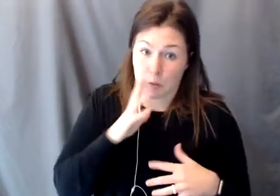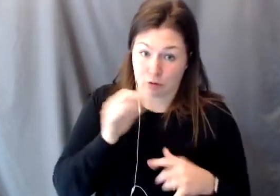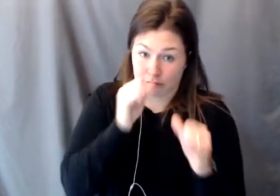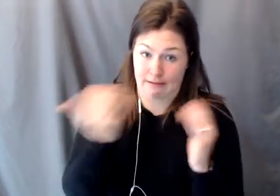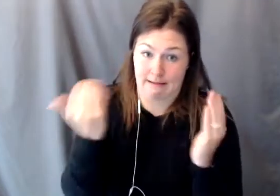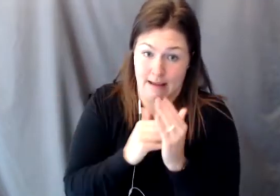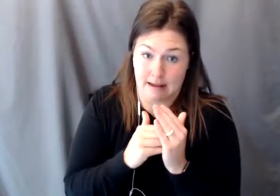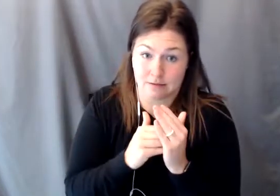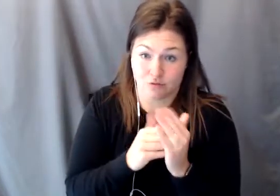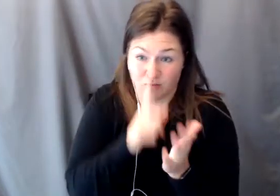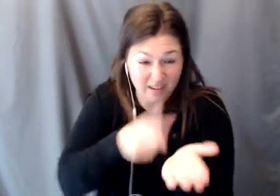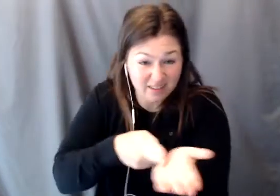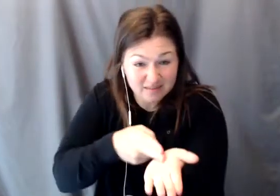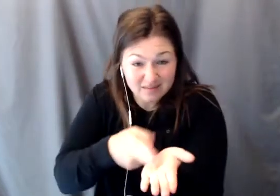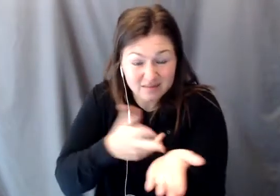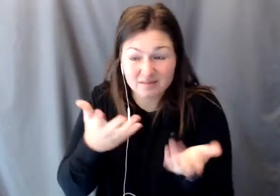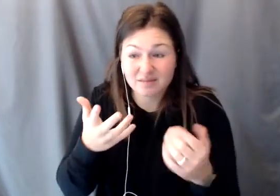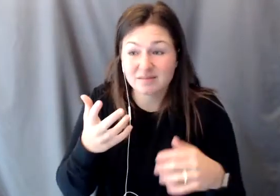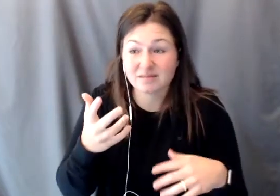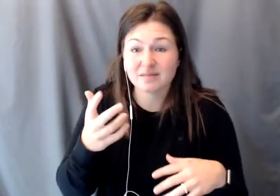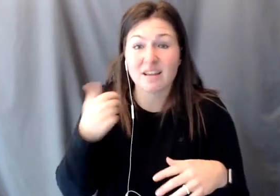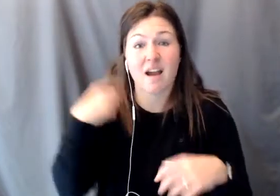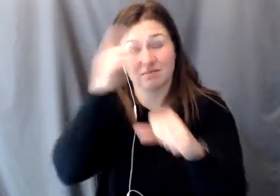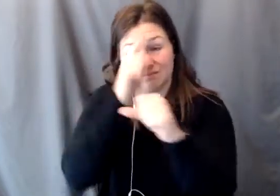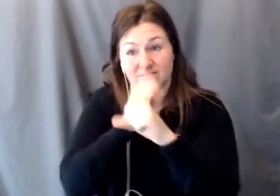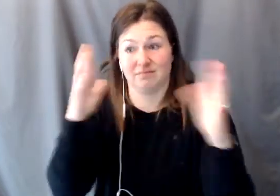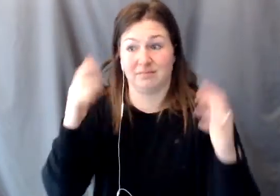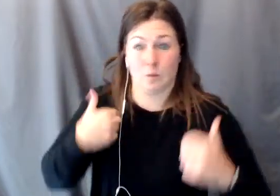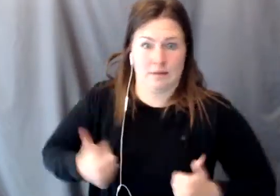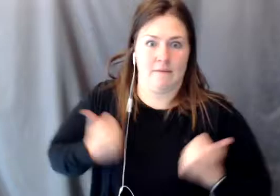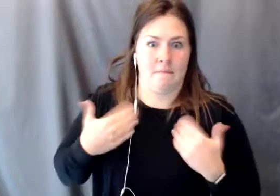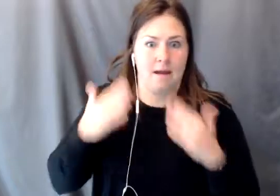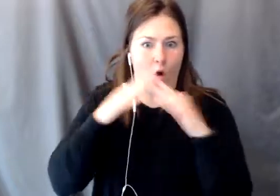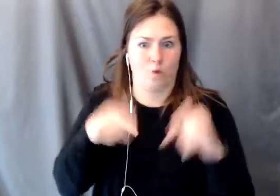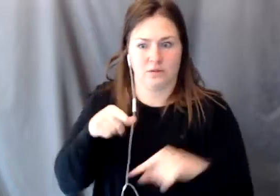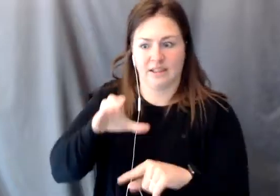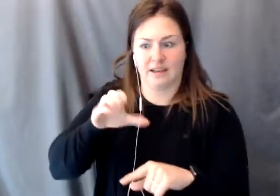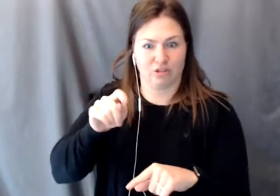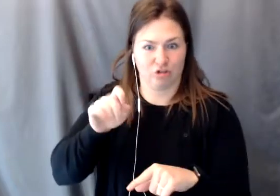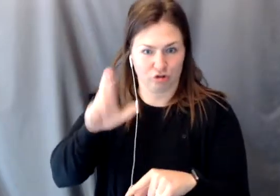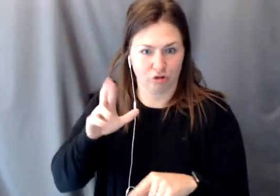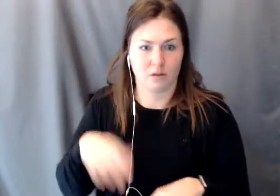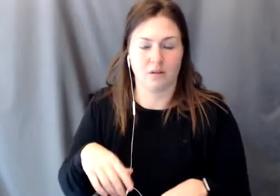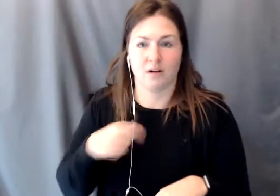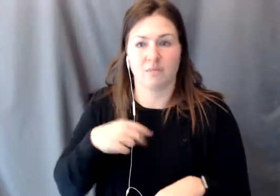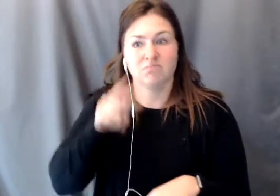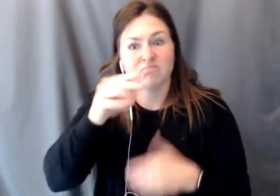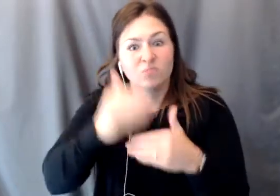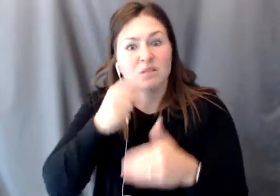the honest to God truth, when I imagined myself living in my house in Custer, standing at my front window looking out into my meadow,